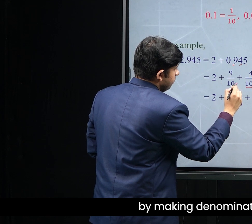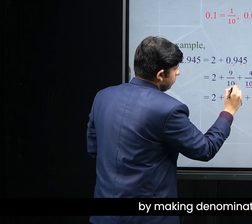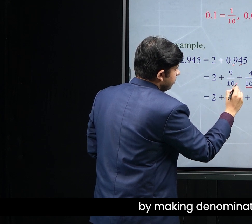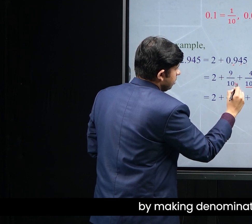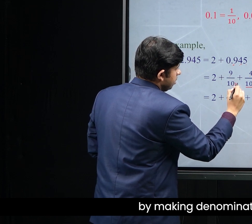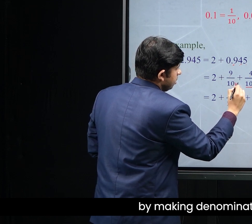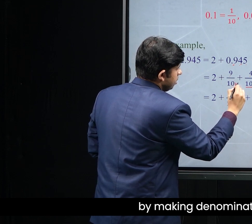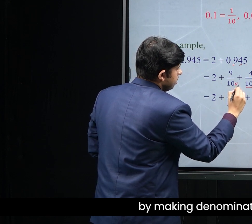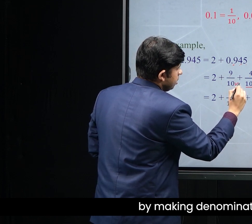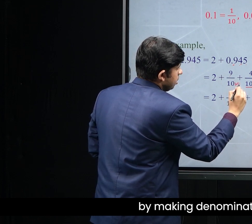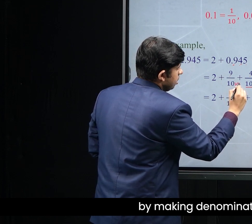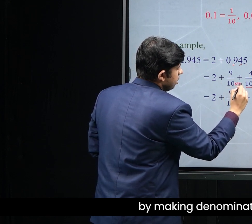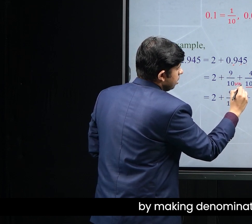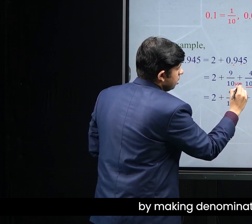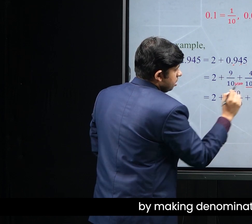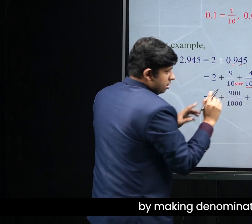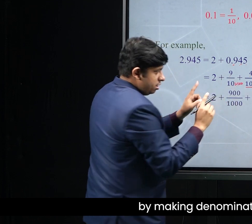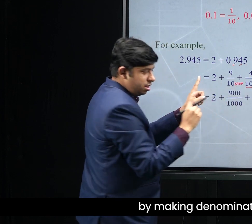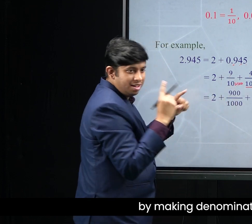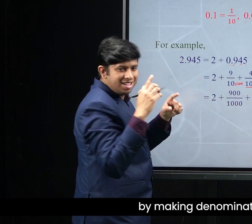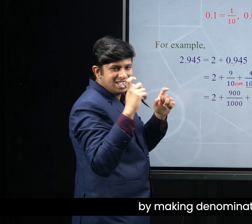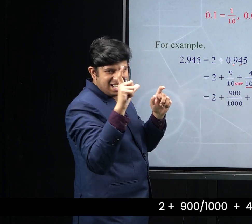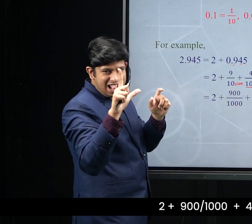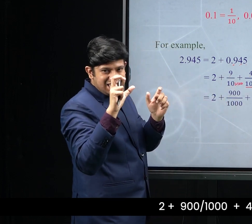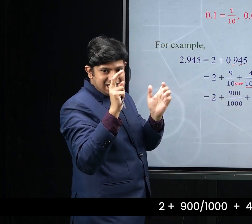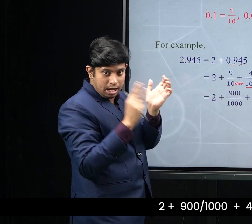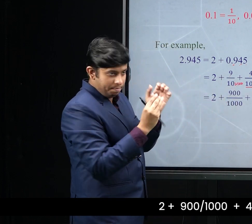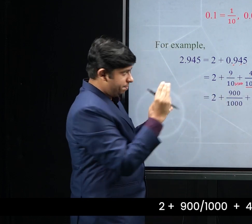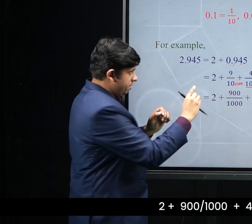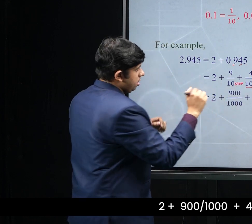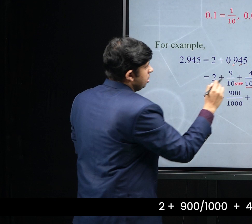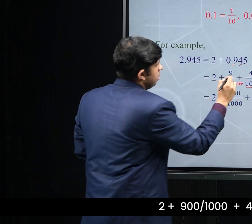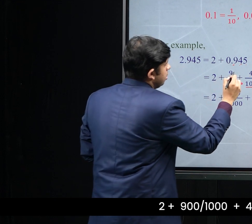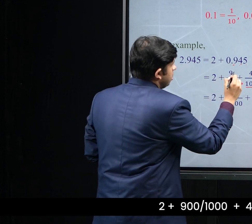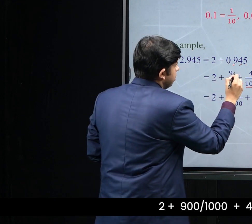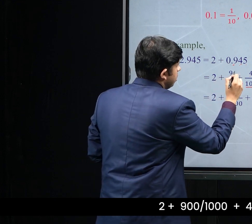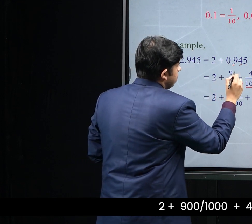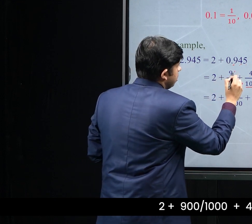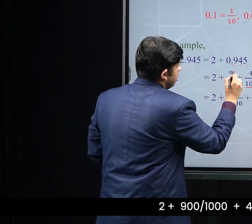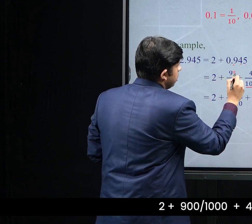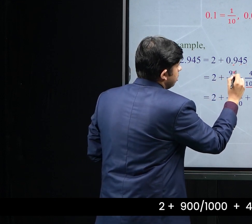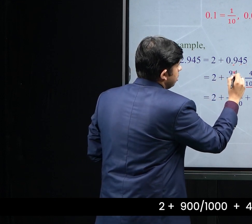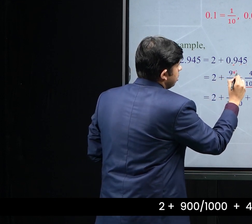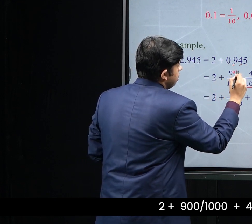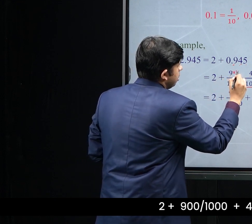By making denominators common, we get 2 plus 900 by 1000 plus 40 by